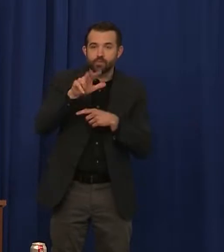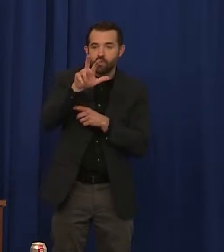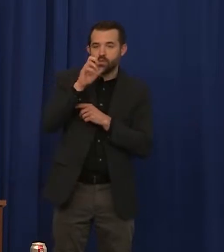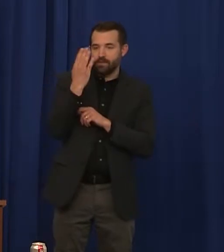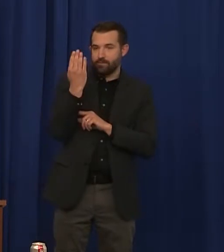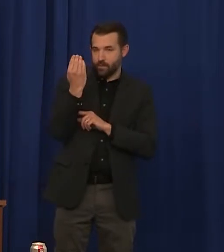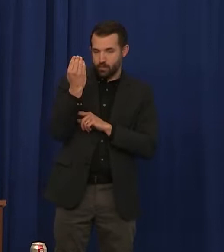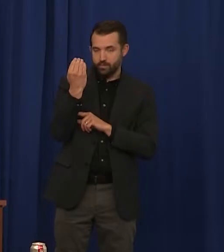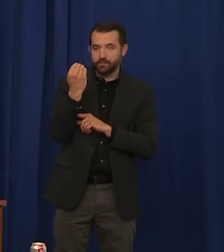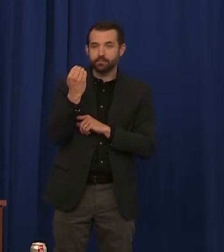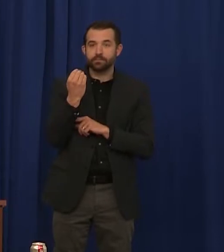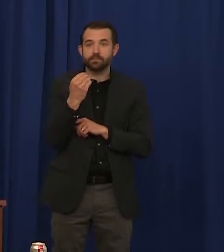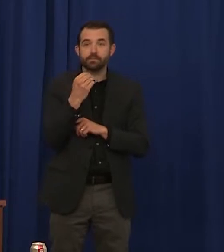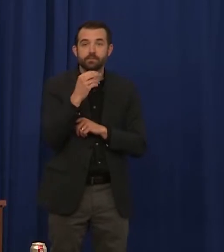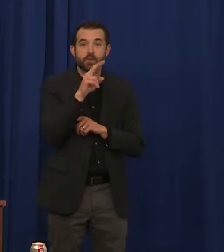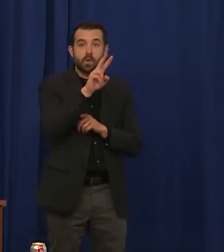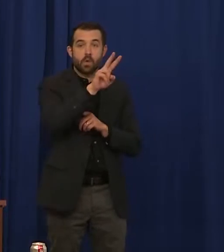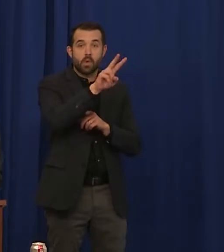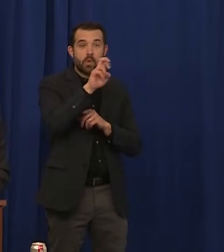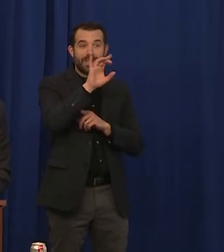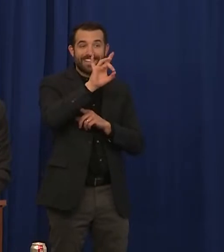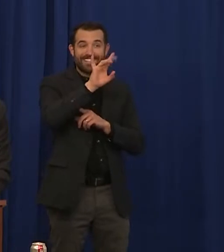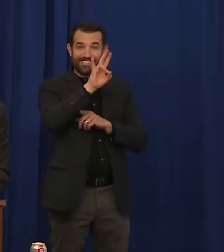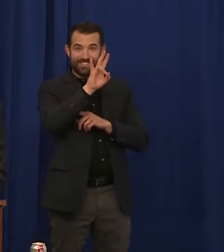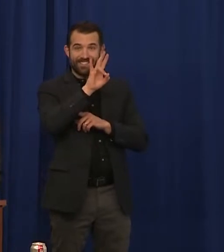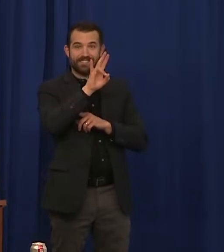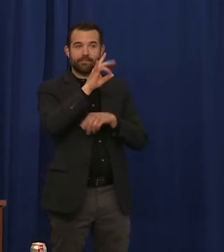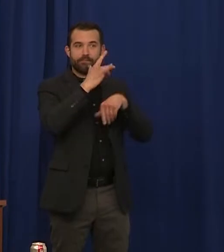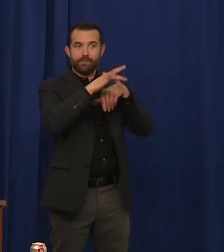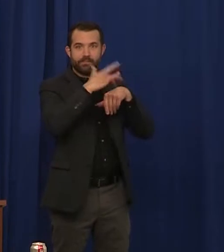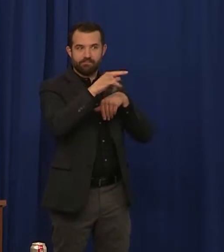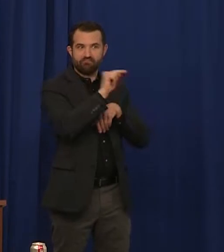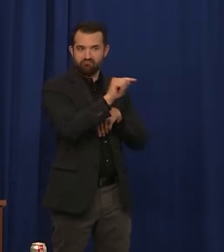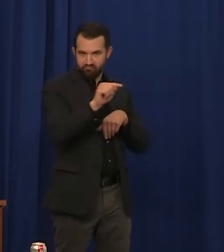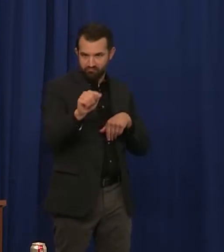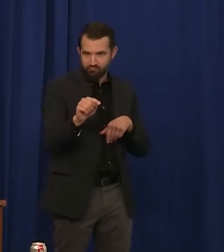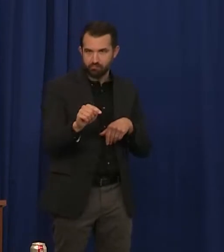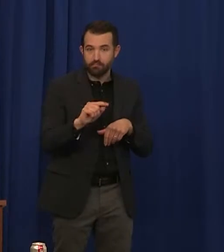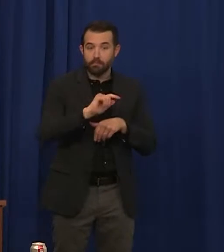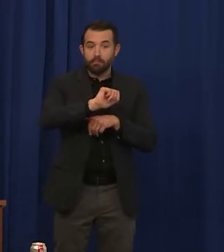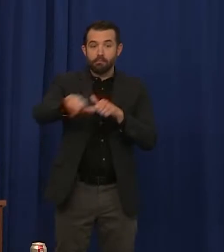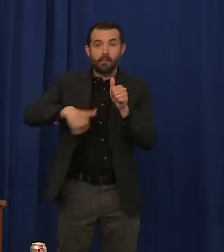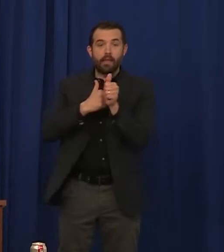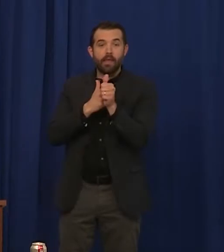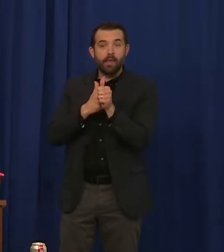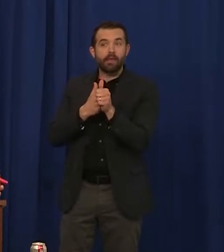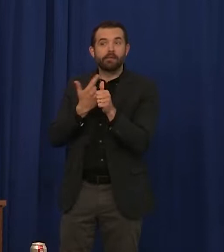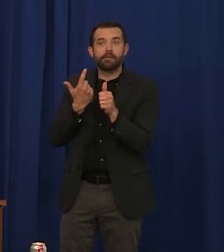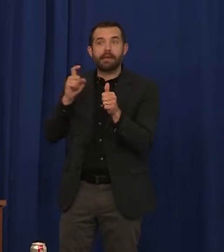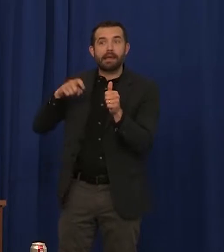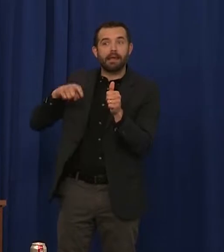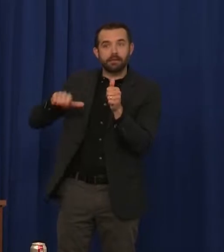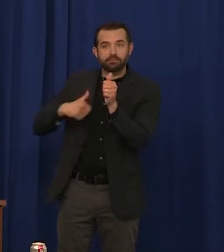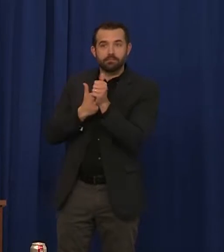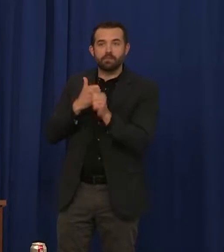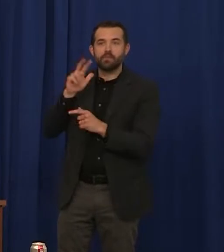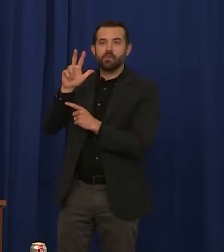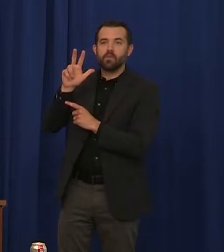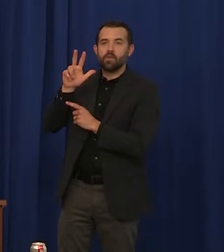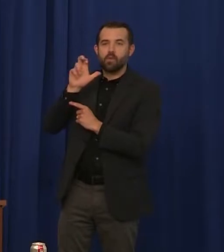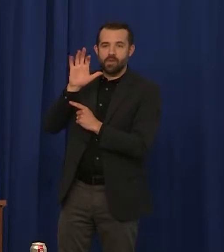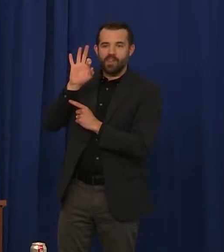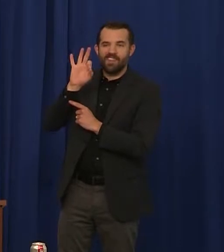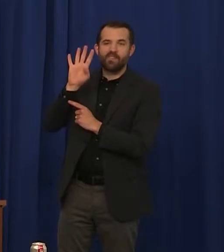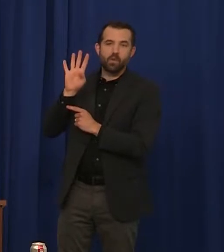287 of which are available, and now a total of 394 so-called alternative